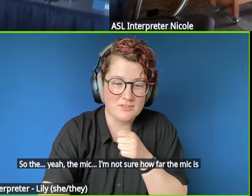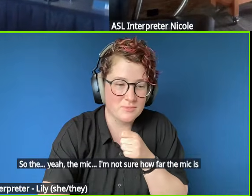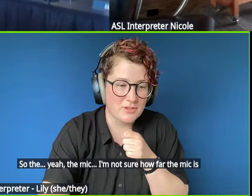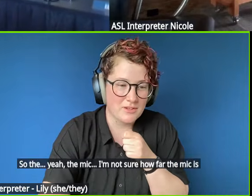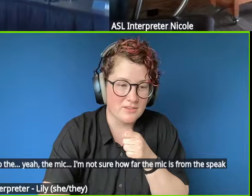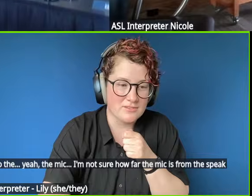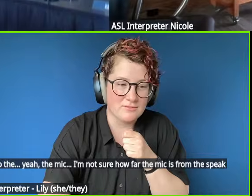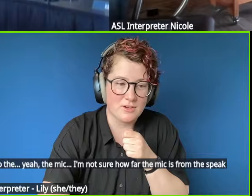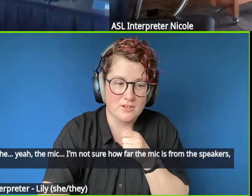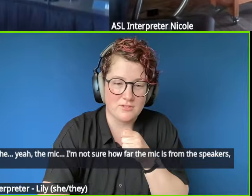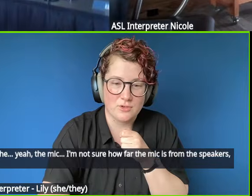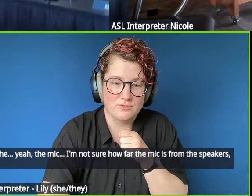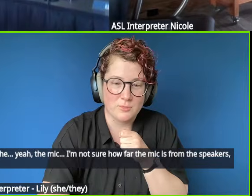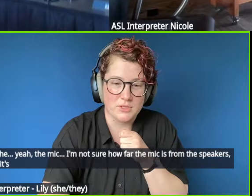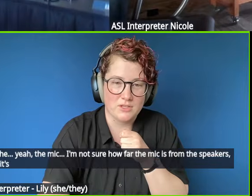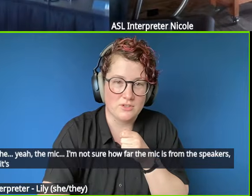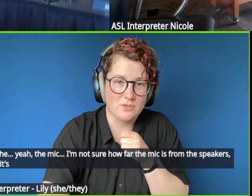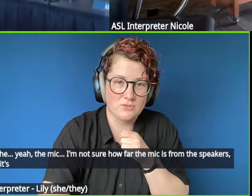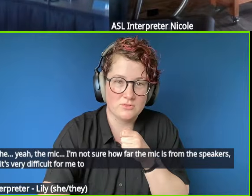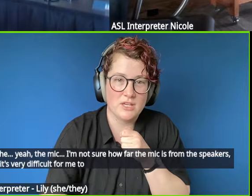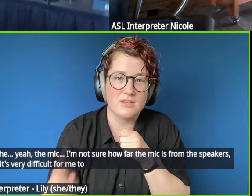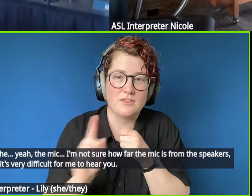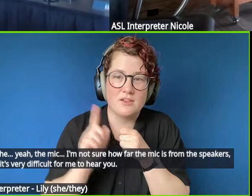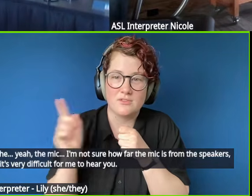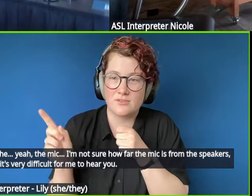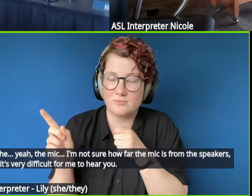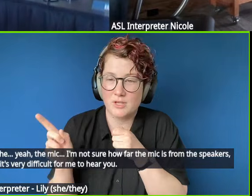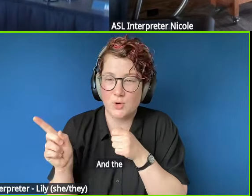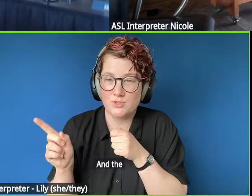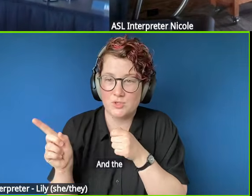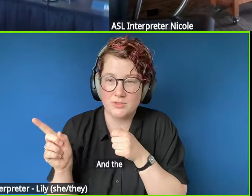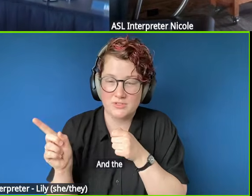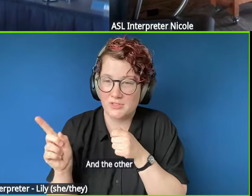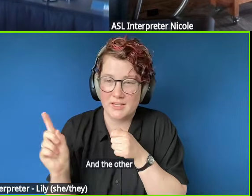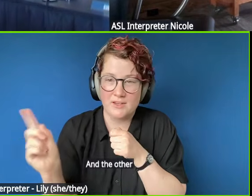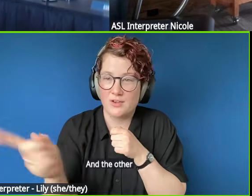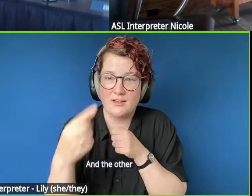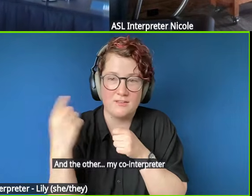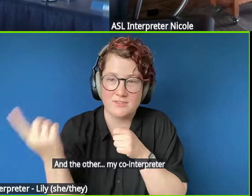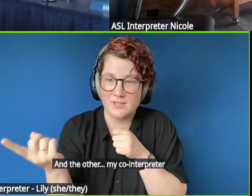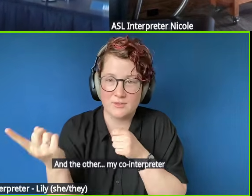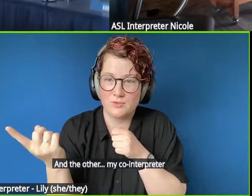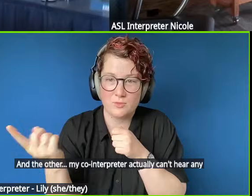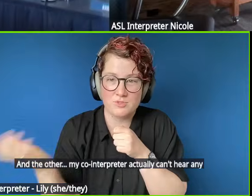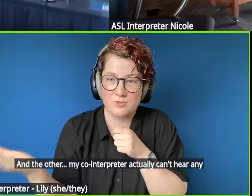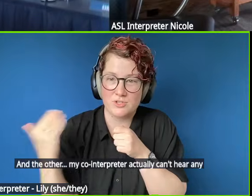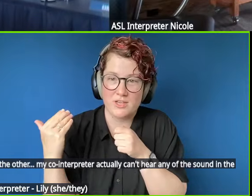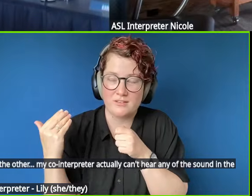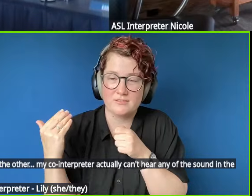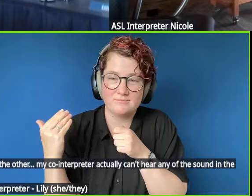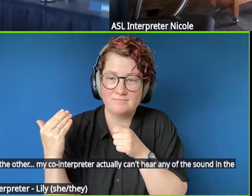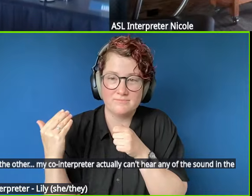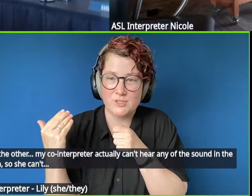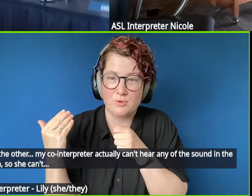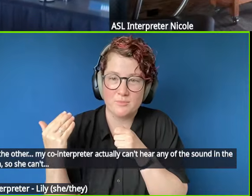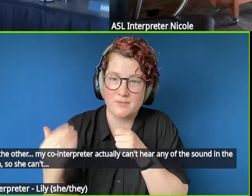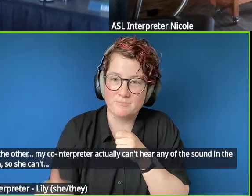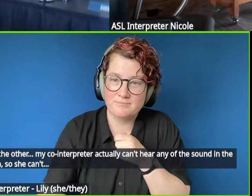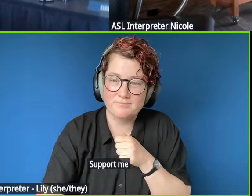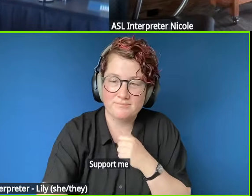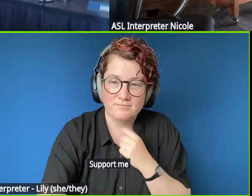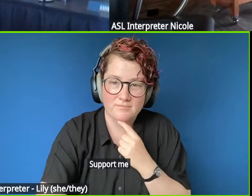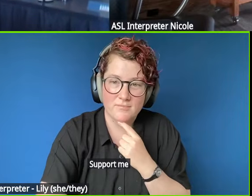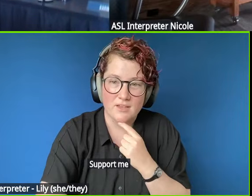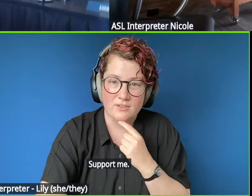the speakers, but it's very difficult for me to hear you. And the other, my co-interpreter actually can't hear any of the sound in the room, so she can't support